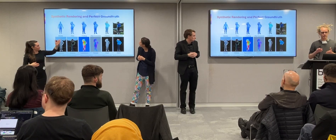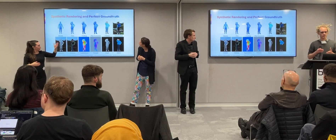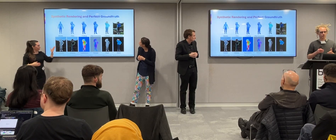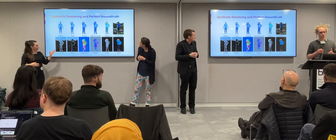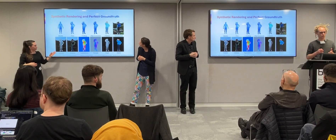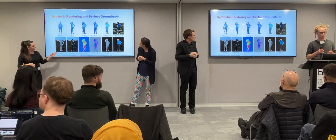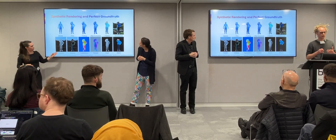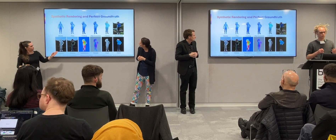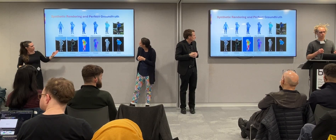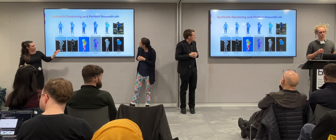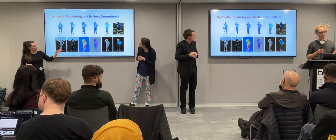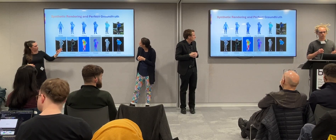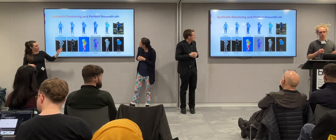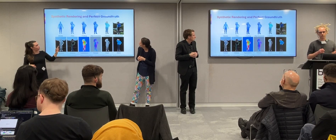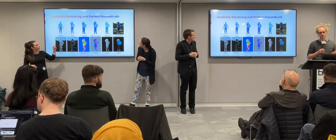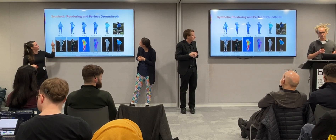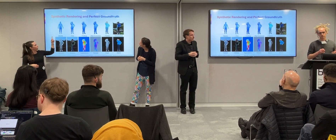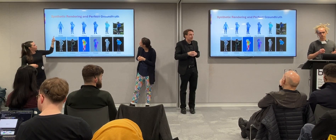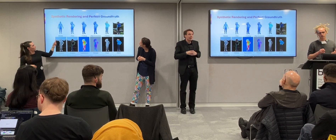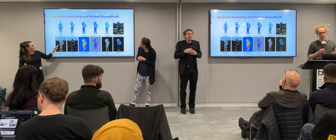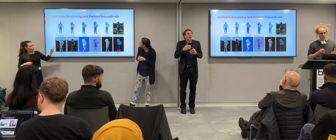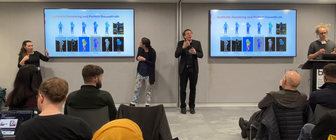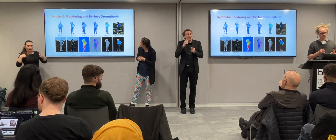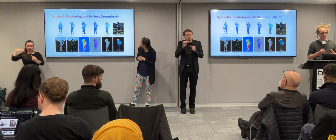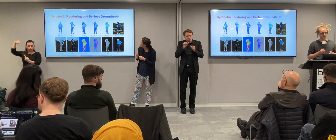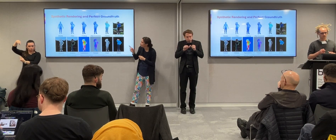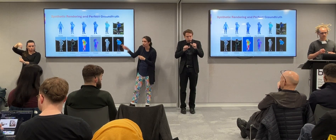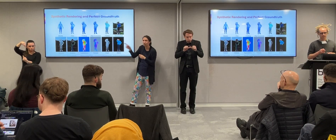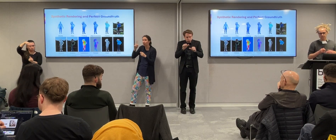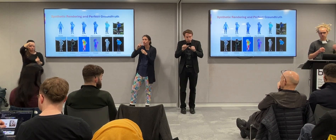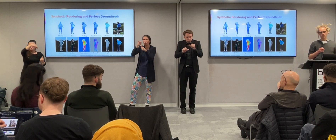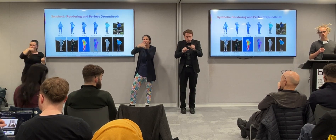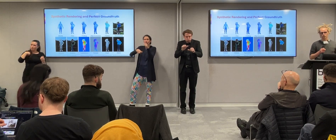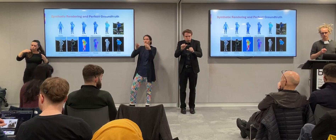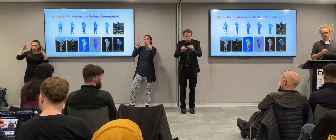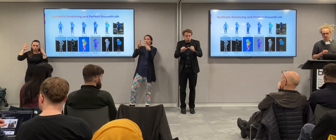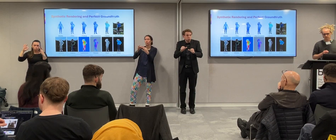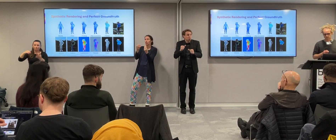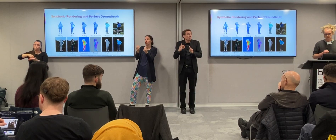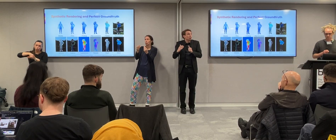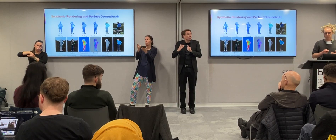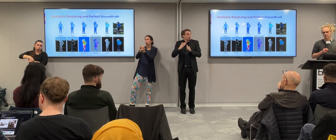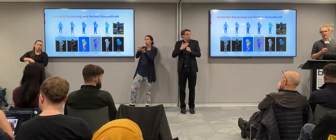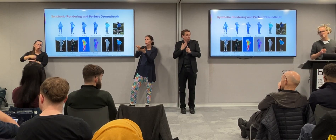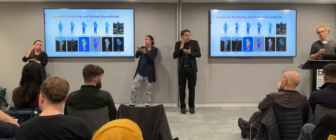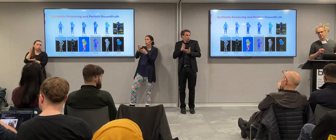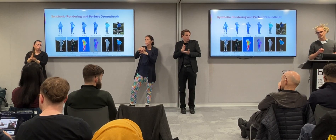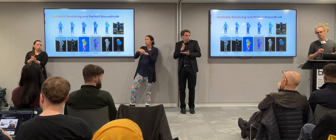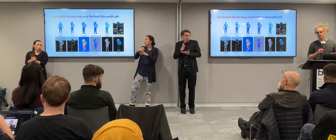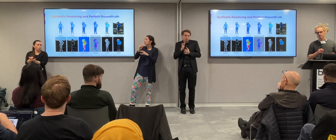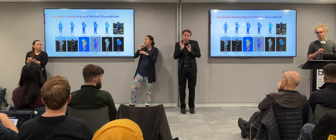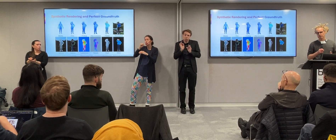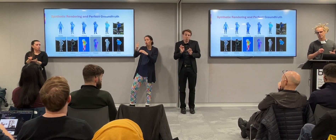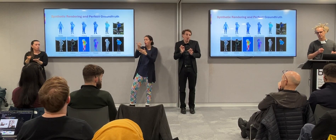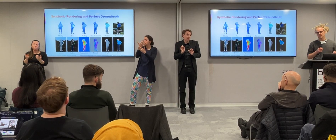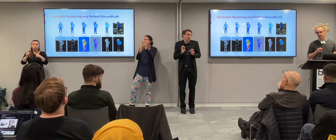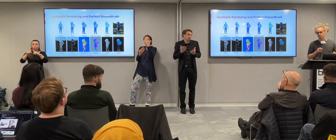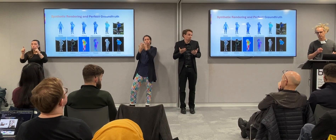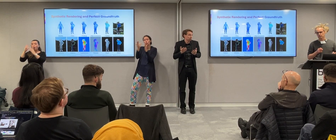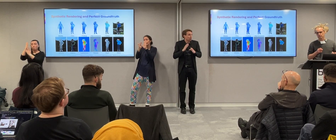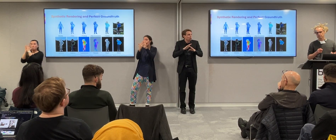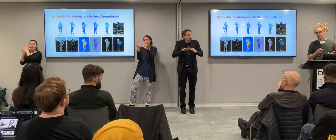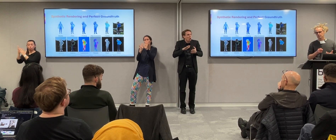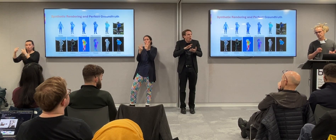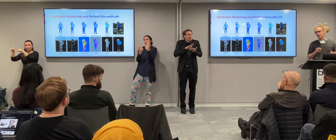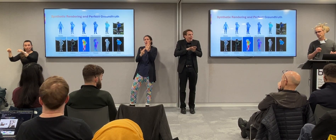parts, basically we have perfect ground truth. And that ground truth is not manually annotated, but it's